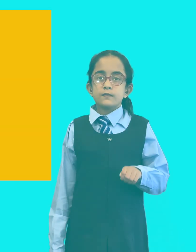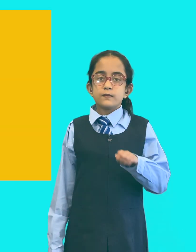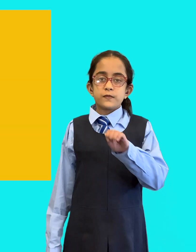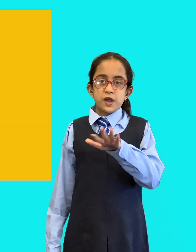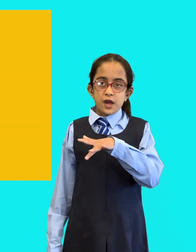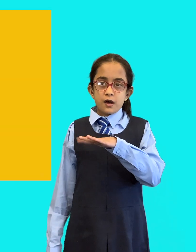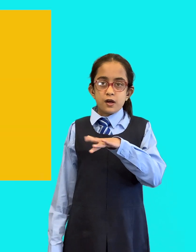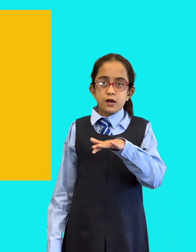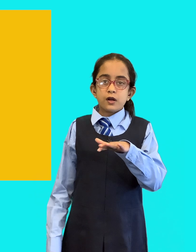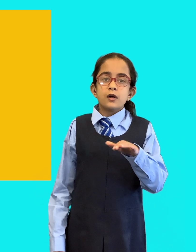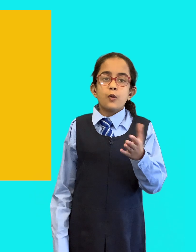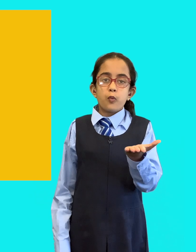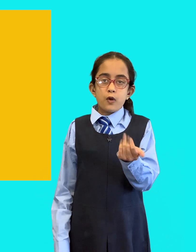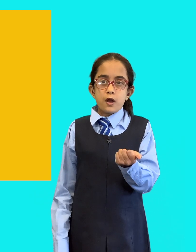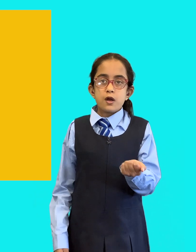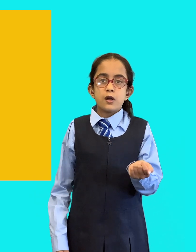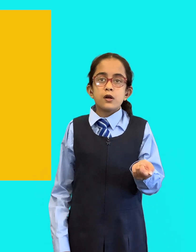There were circles,